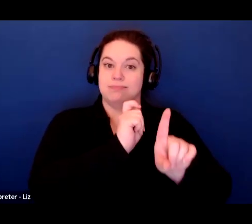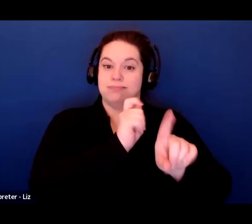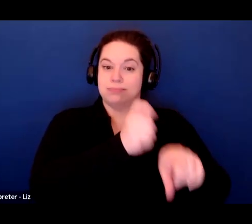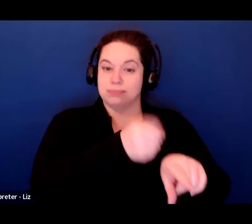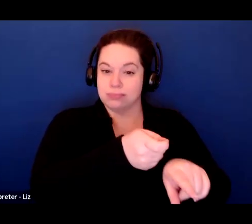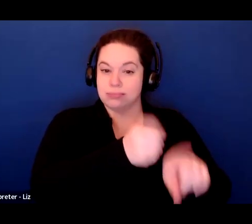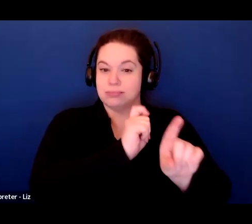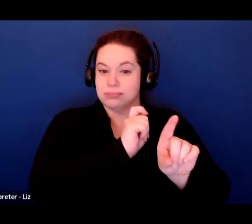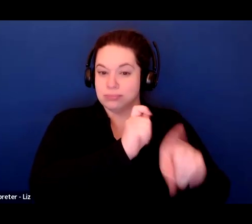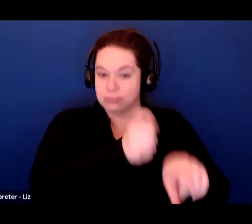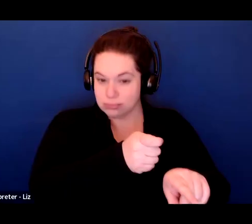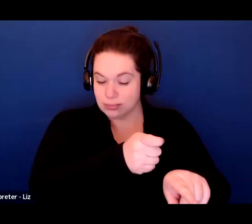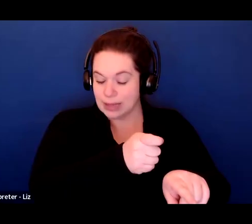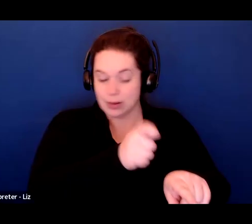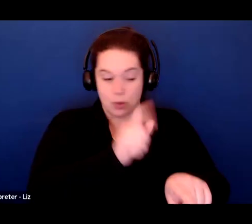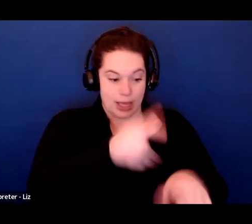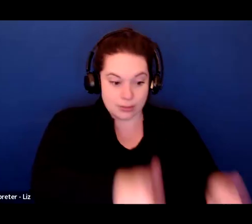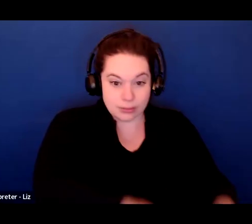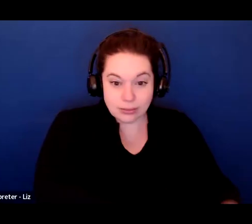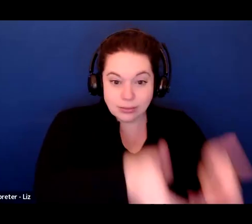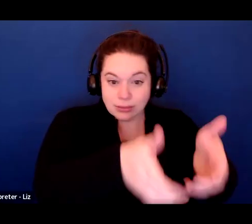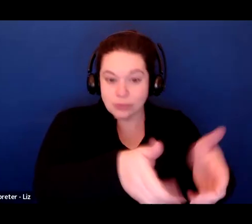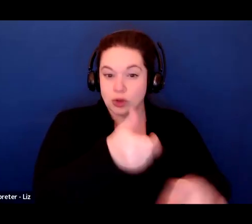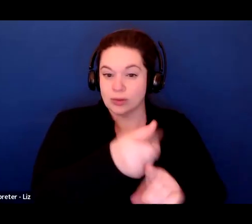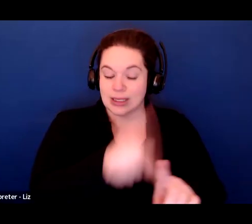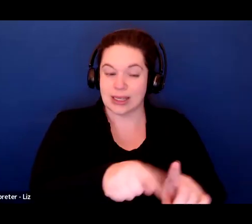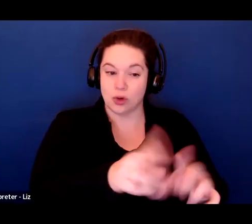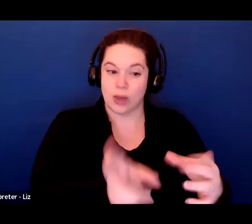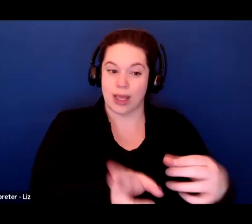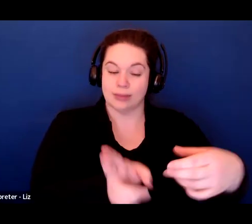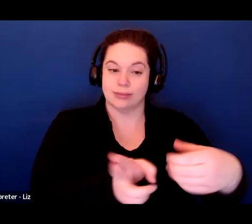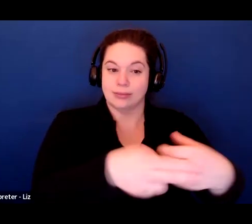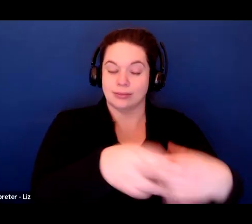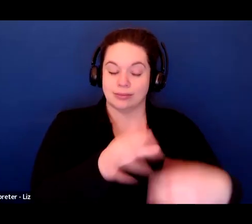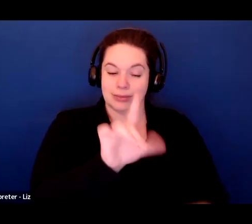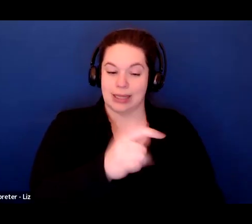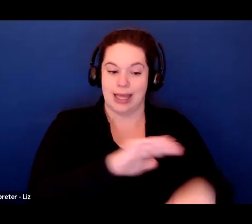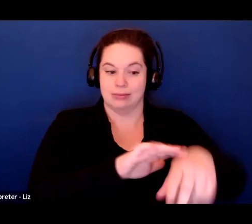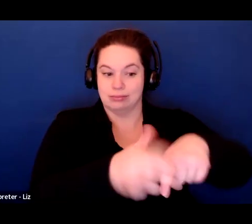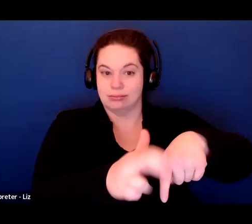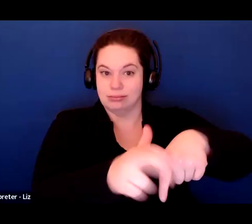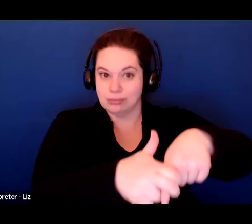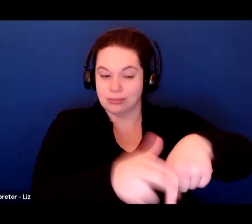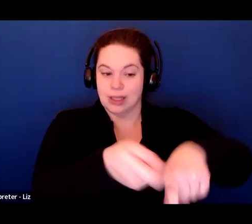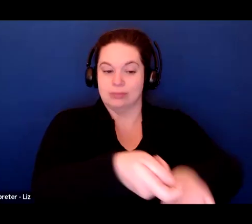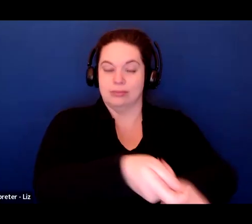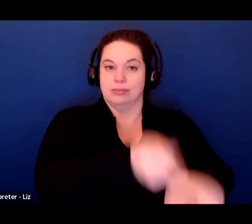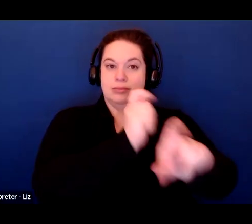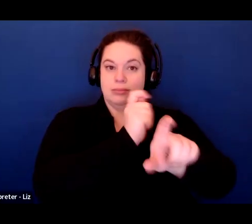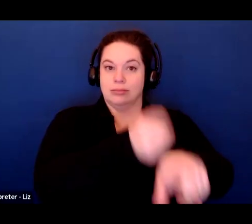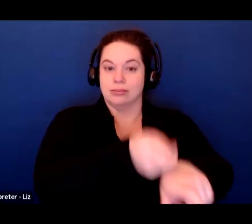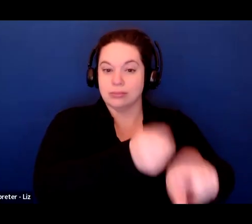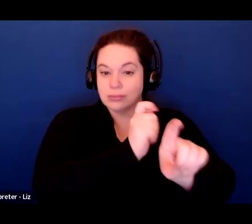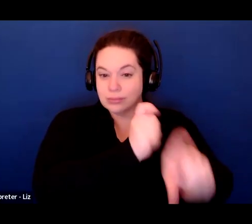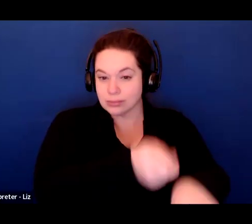you're not able to reach down and pick up your leg, you can do it with your feet, you can do it with your calf. Any kind of movement